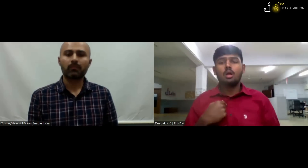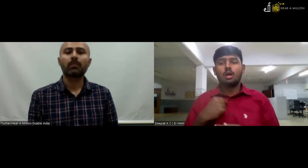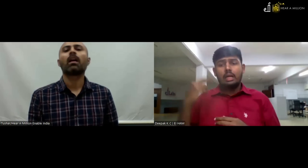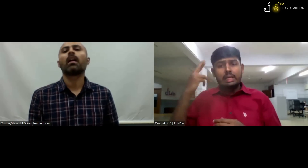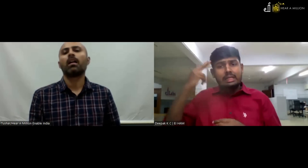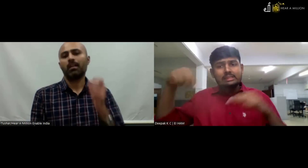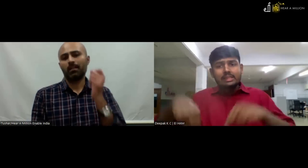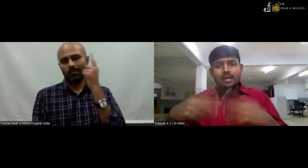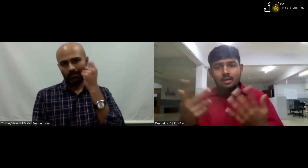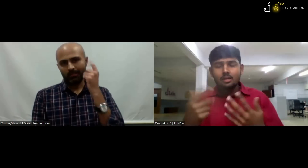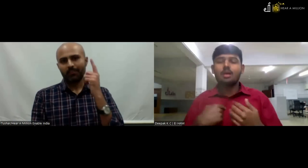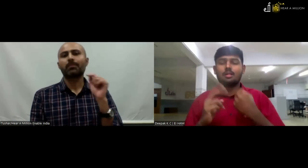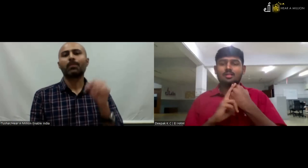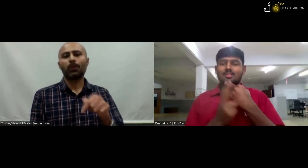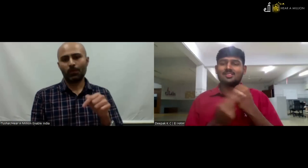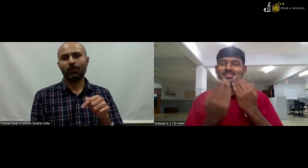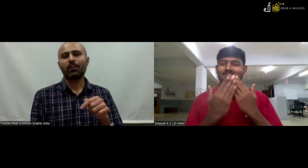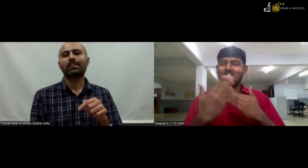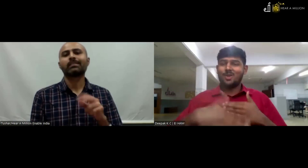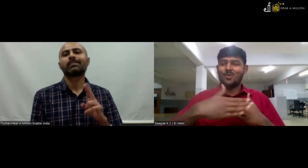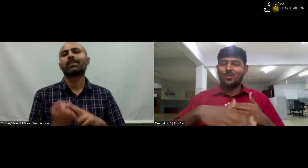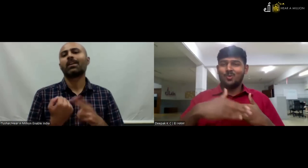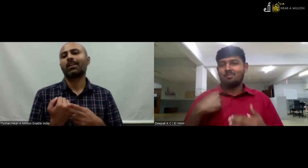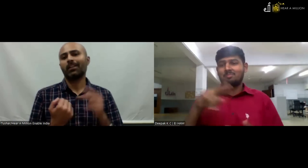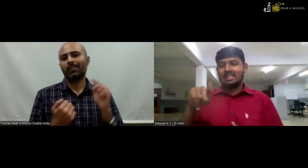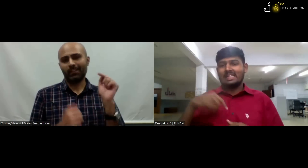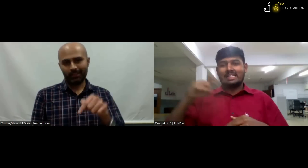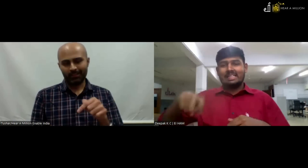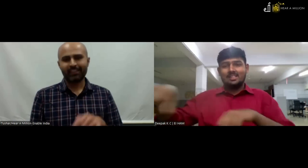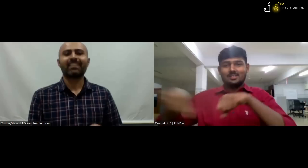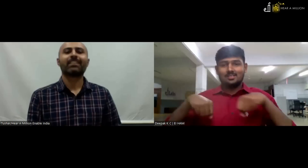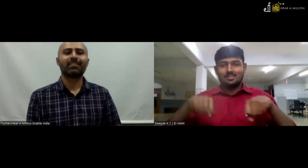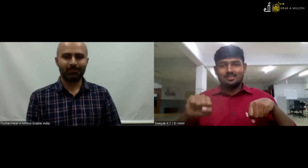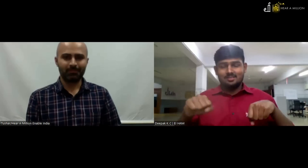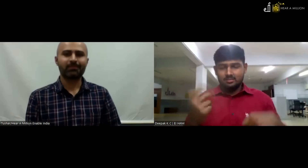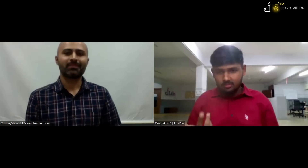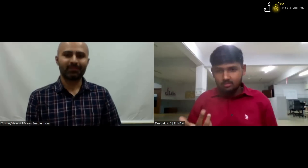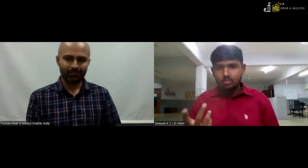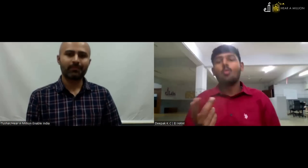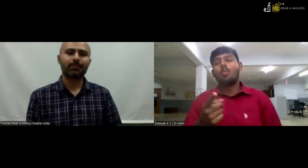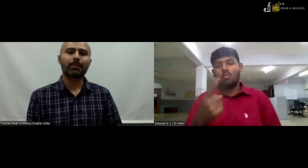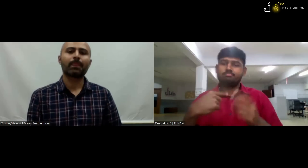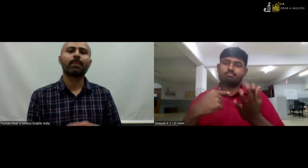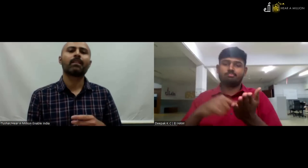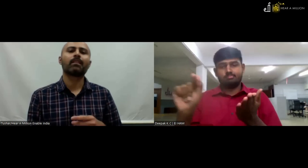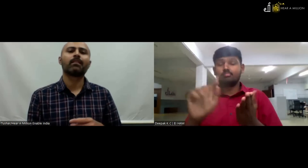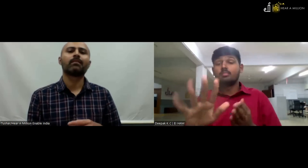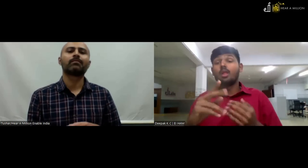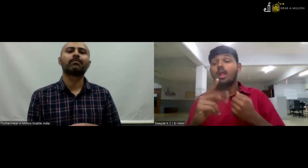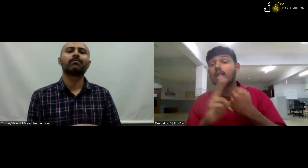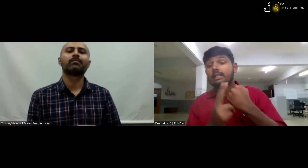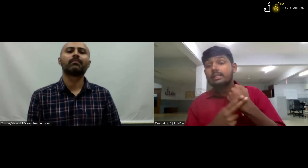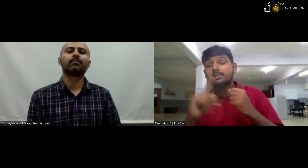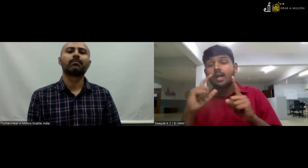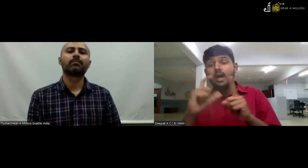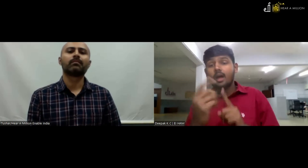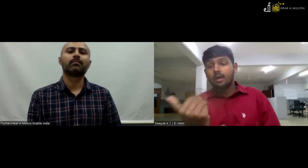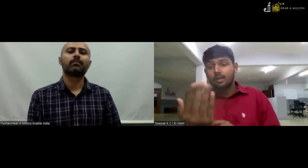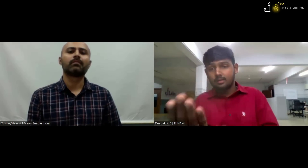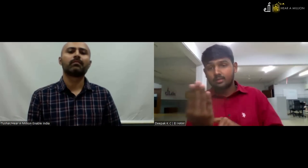Bangalore. So they asked me, where are you staying here? So I said that I'm a student in Nish. So I stay in the hostel. So I need the license.